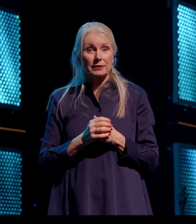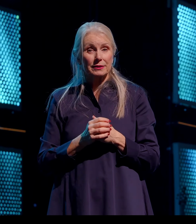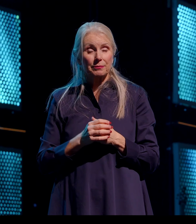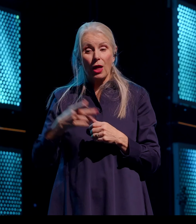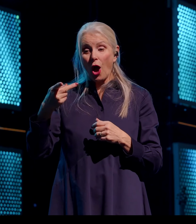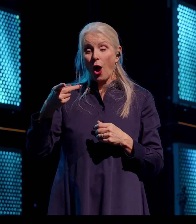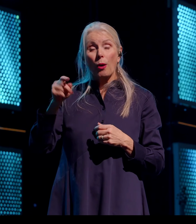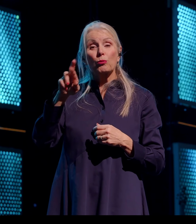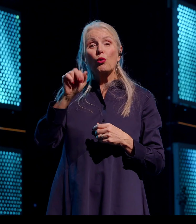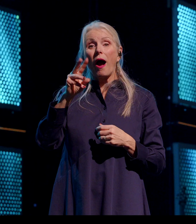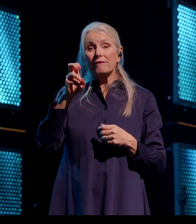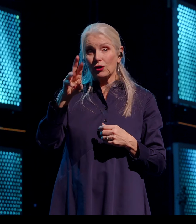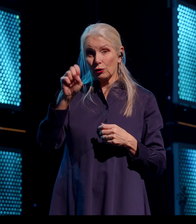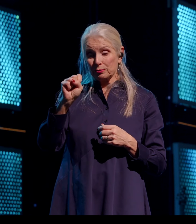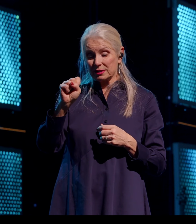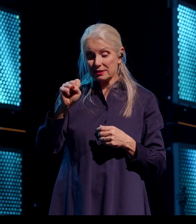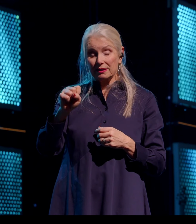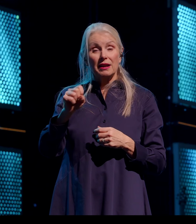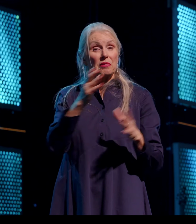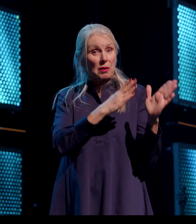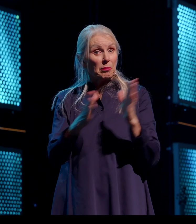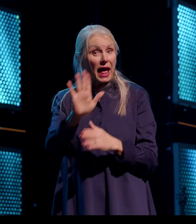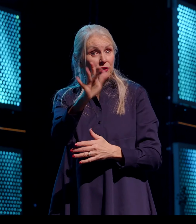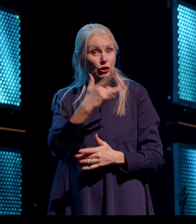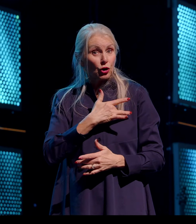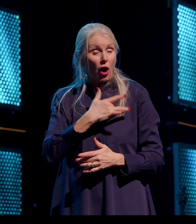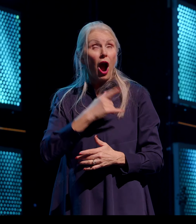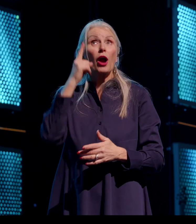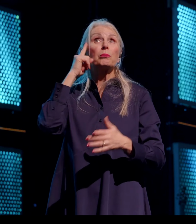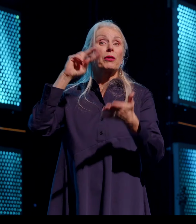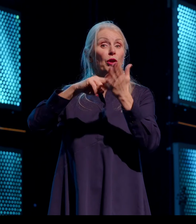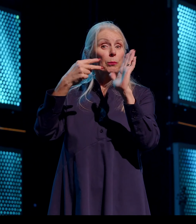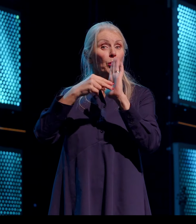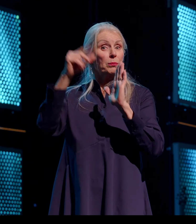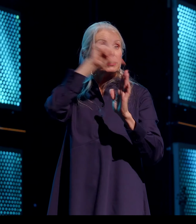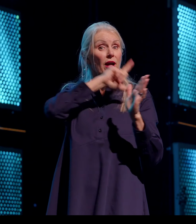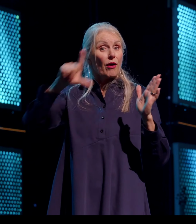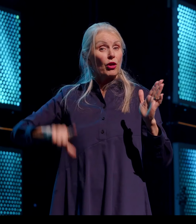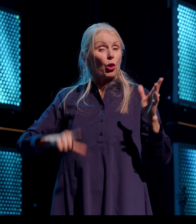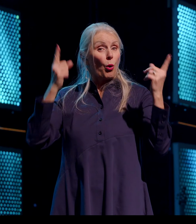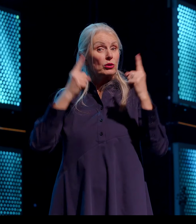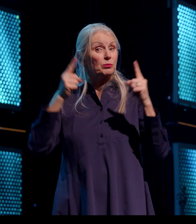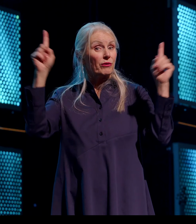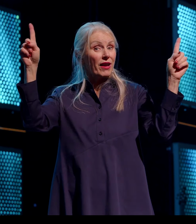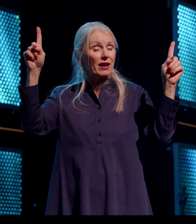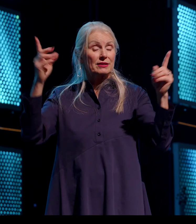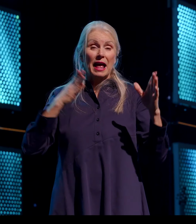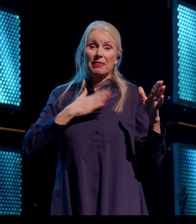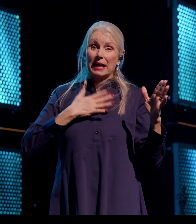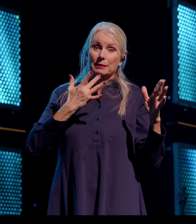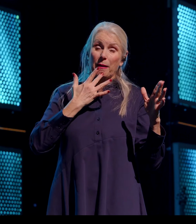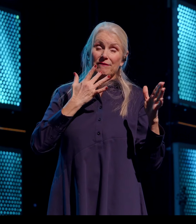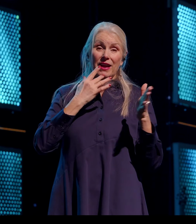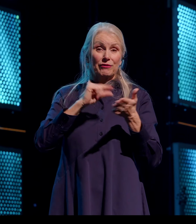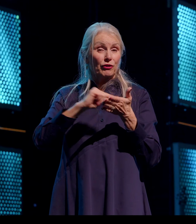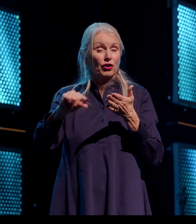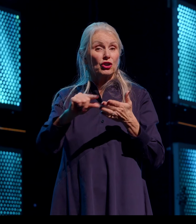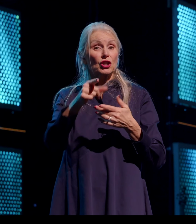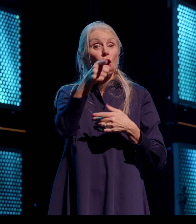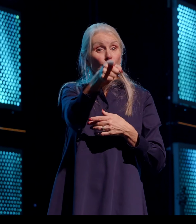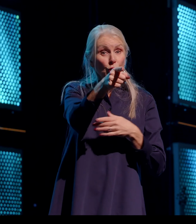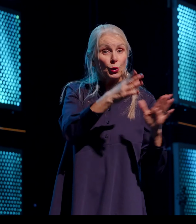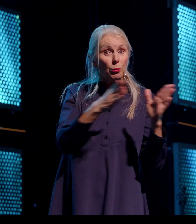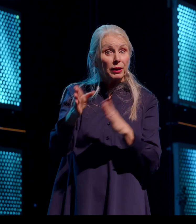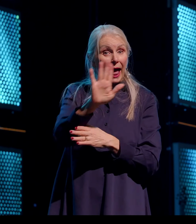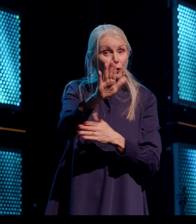Proverbs 19:21, many are the plans in a person's heart, but it's the purpose of the Lord that prevails. My favorite verse, Proverbs 16:9, the heart of man plans his